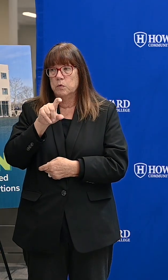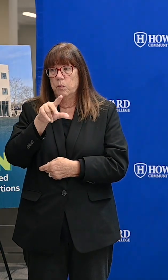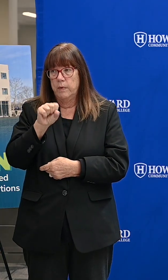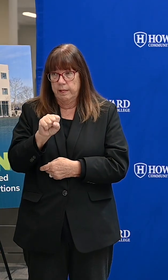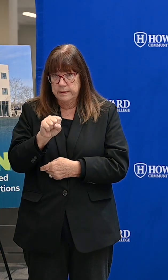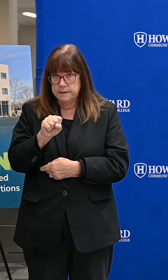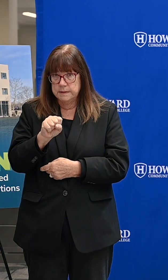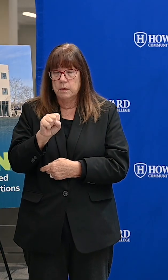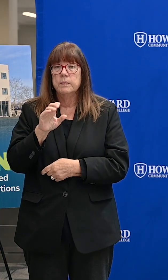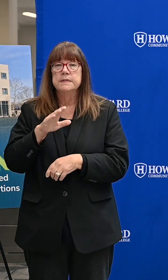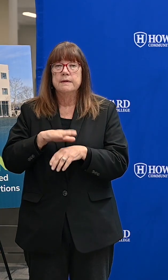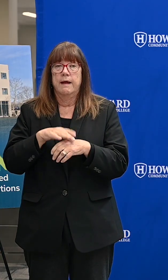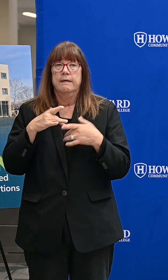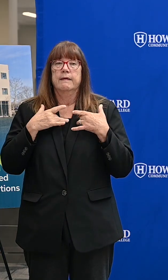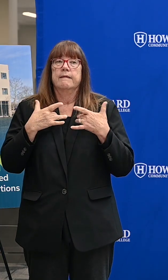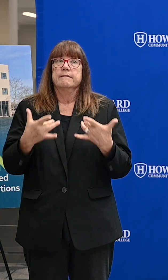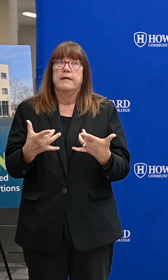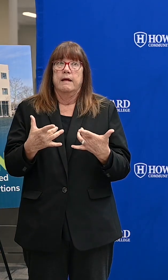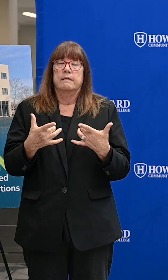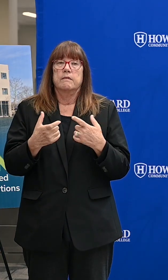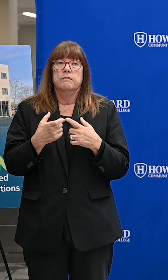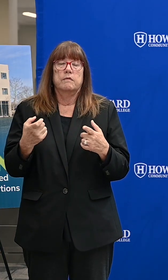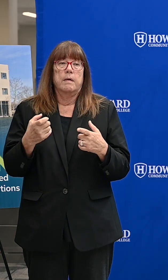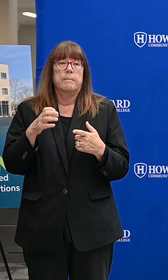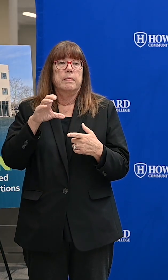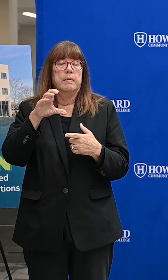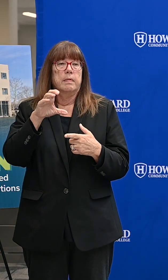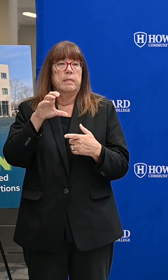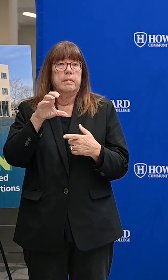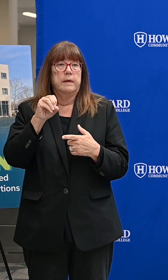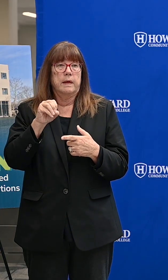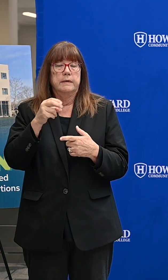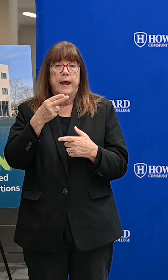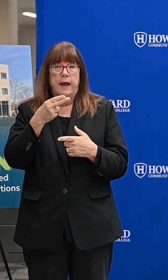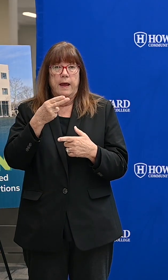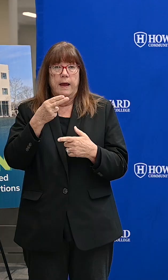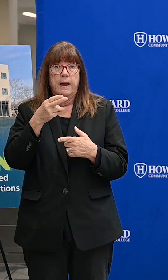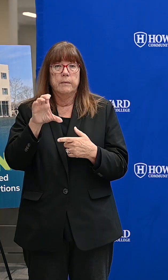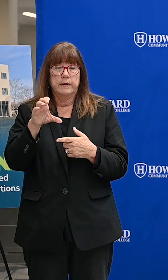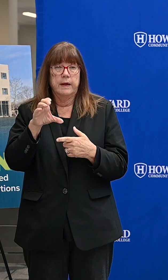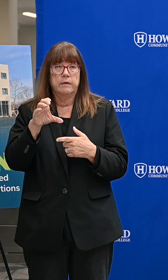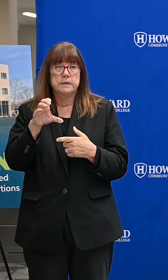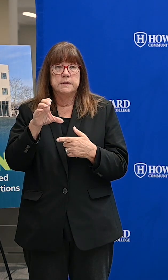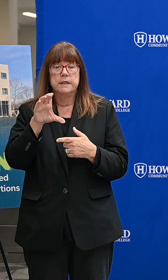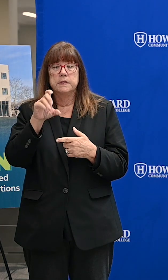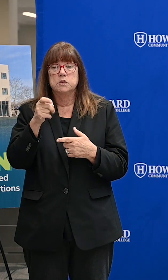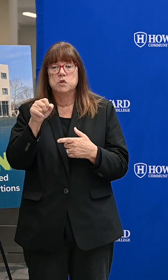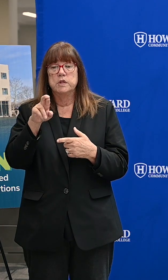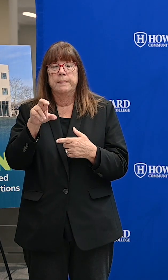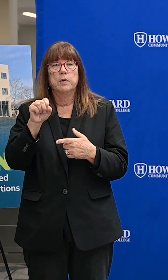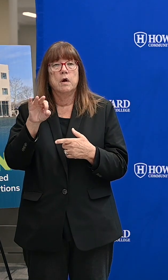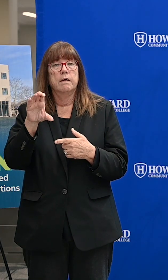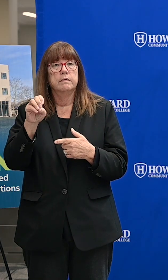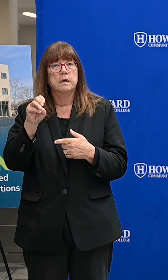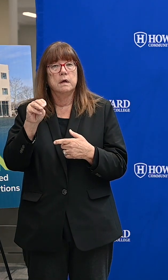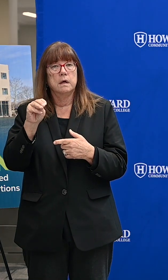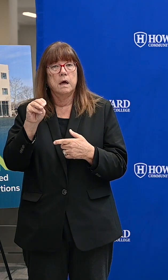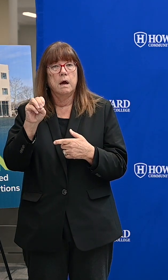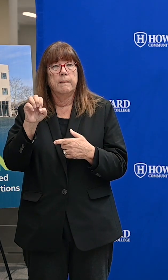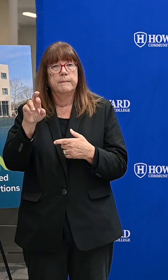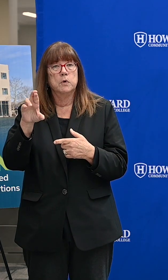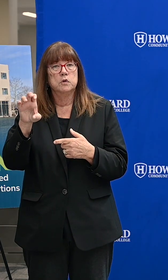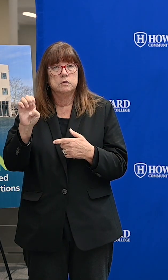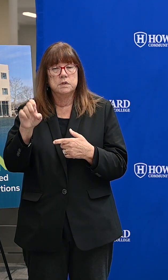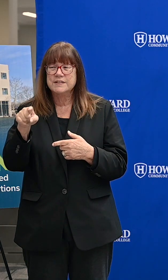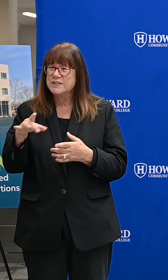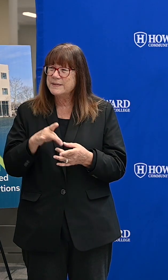an event hosted by the Howard County Chamber of Commerce, where she mentioned